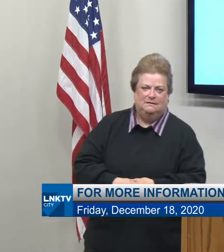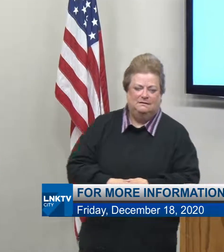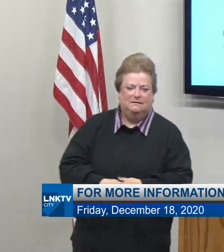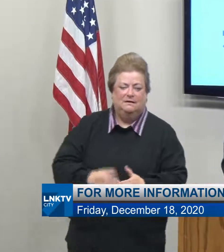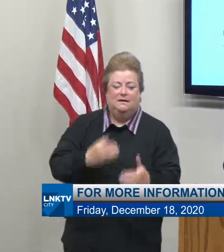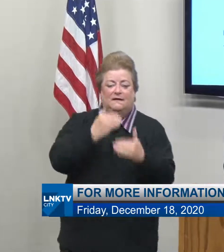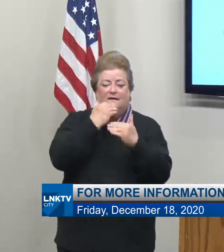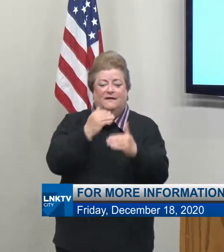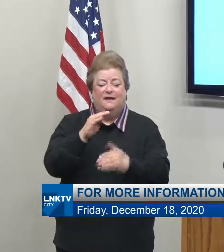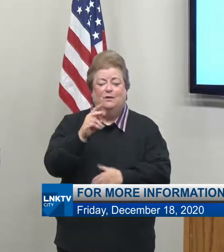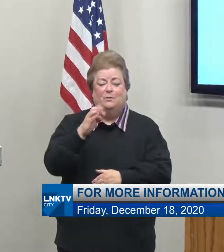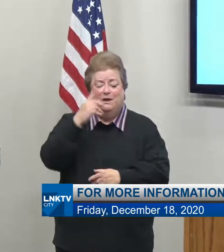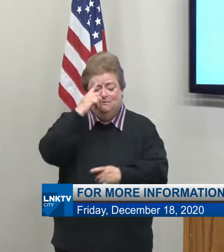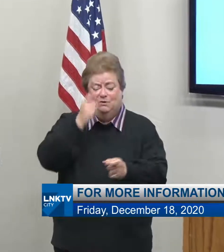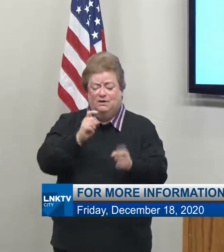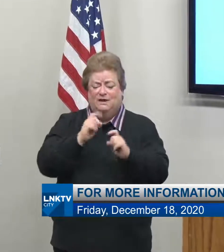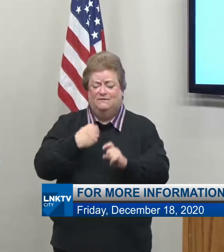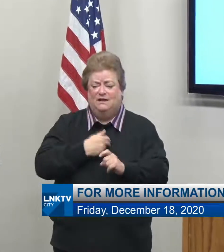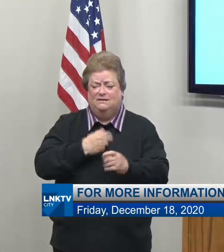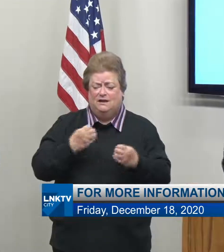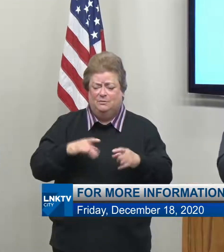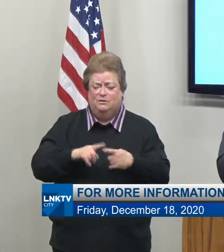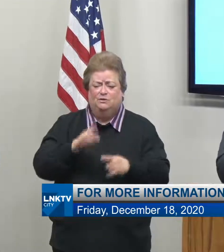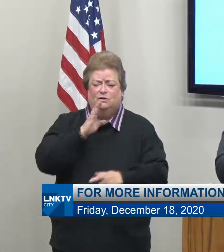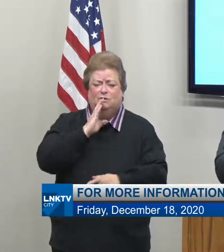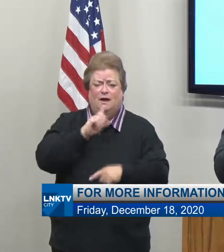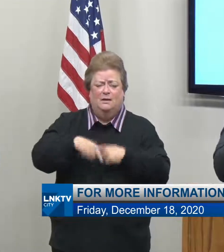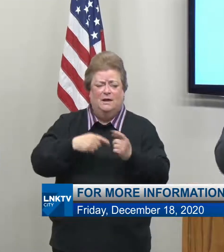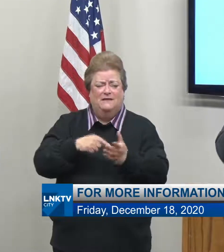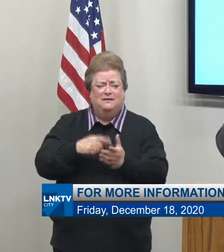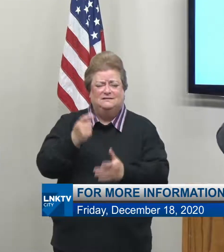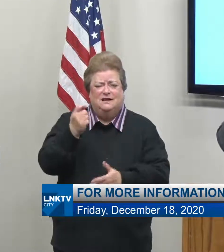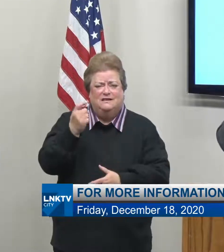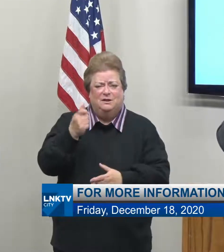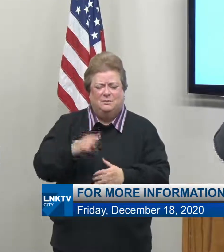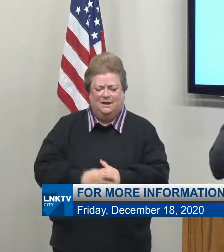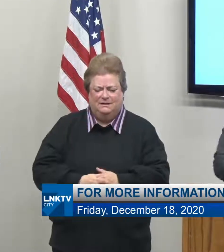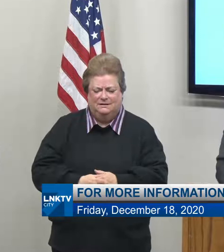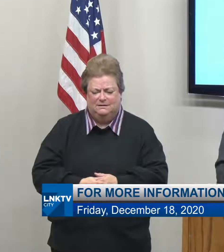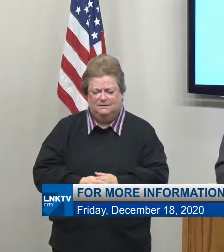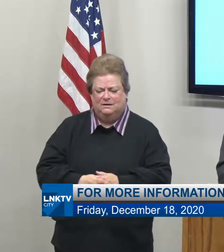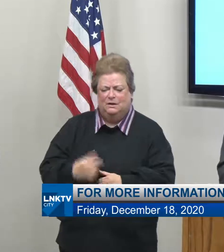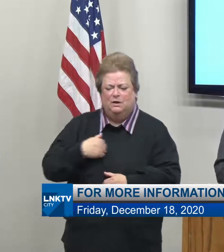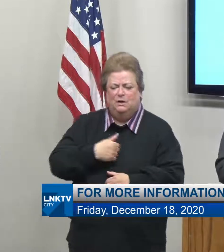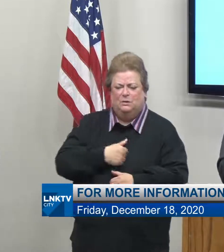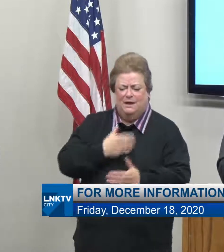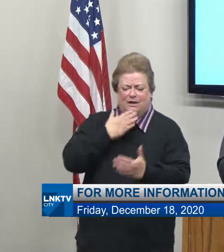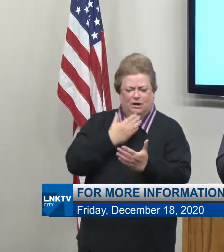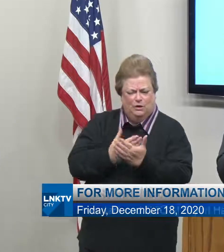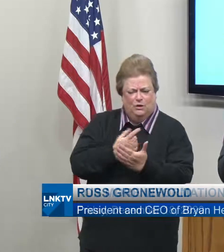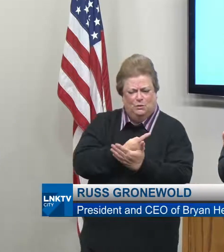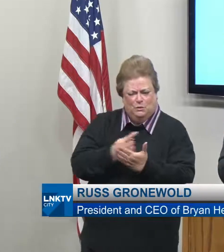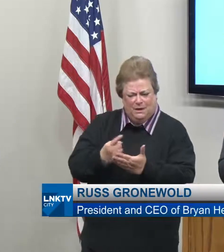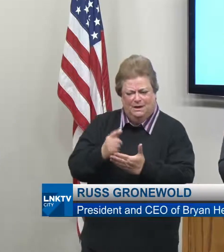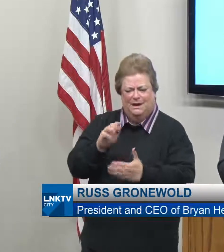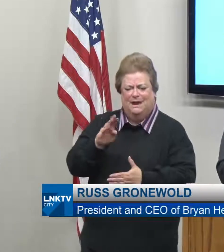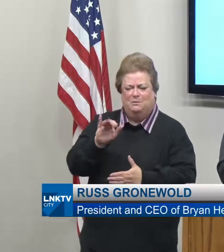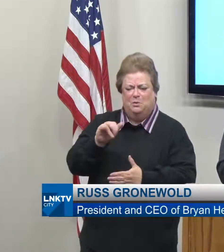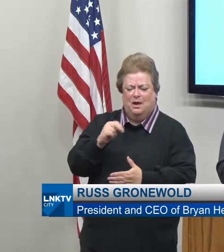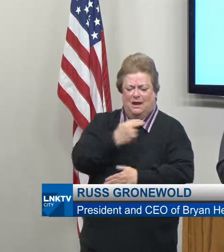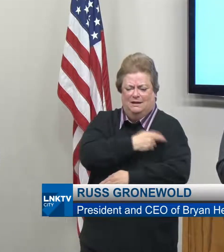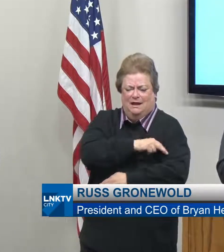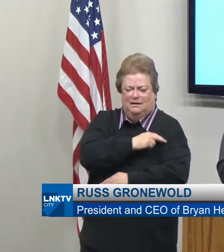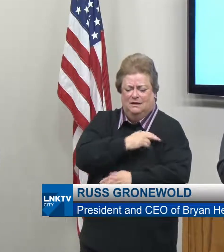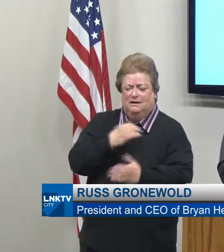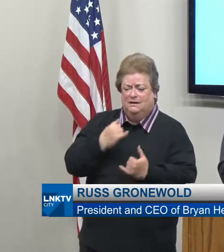Thank you, Mayor, for giving us an opportunity to talk about this a little bit. We've had a really good week at Bryan. Our cases are coming down